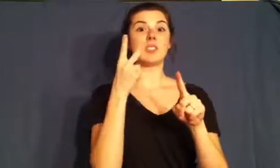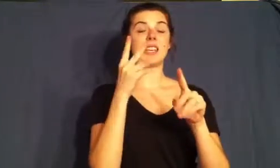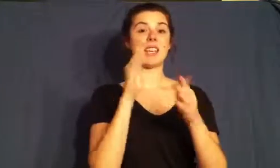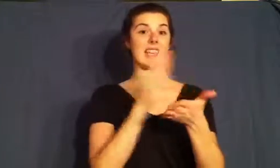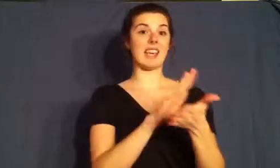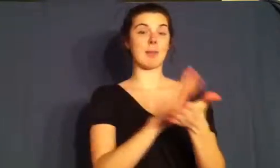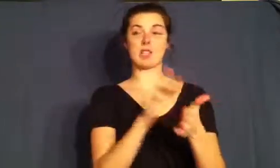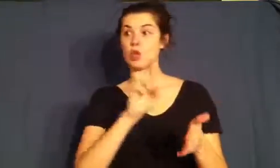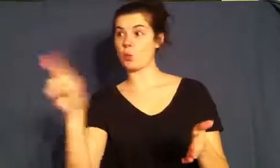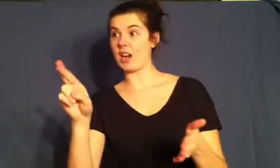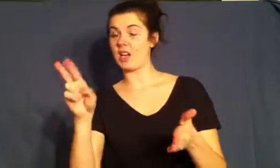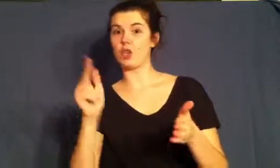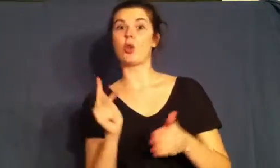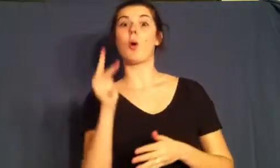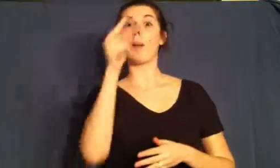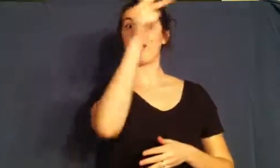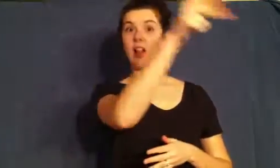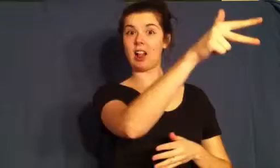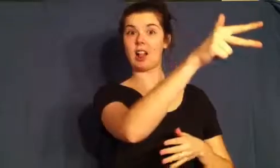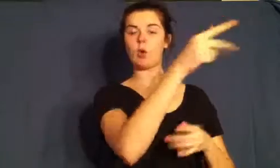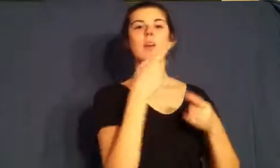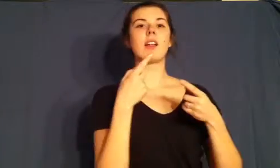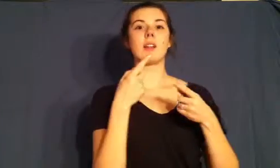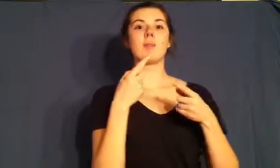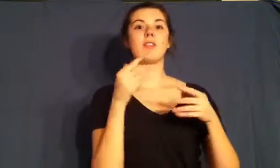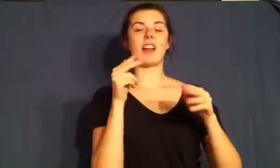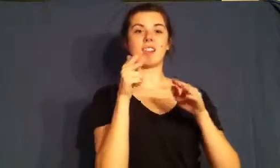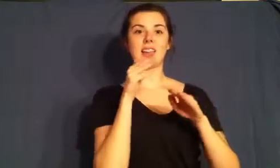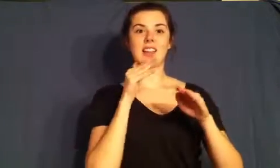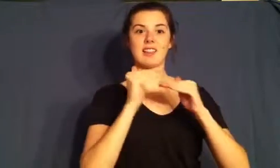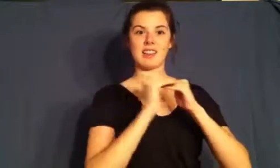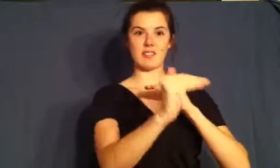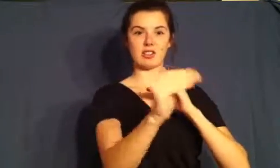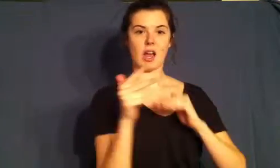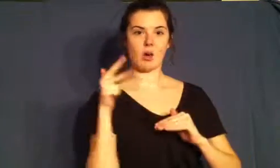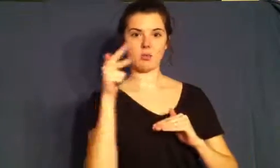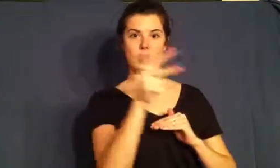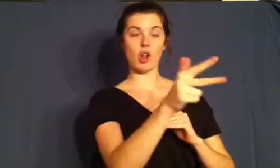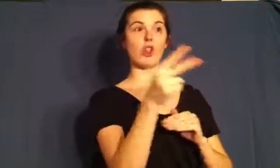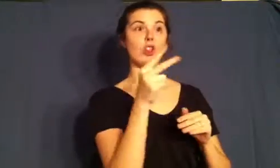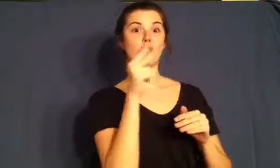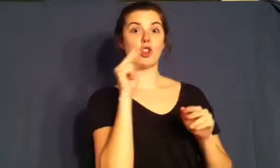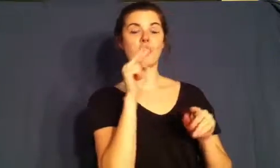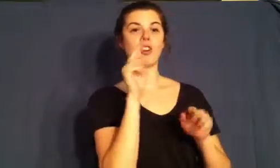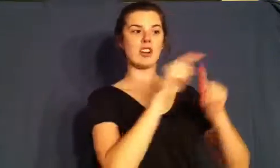You'll go up a hill, and when it finally levels out, look for a sign to the left for the Stephen Birch Aquarium